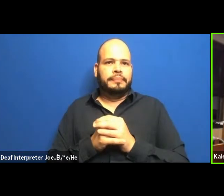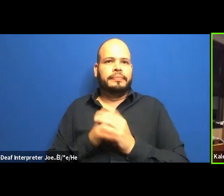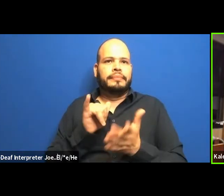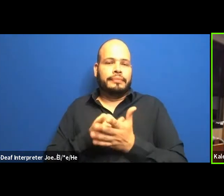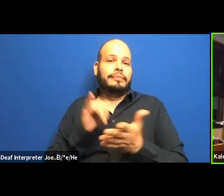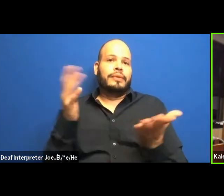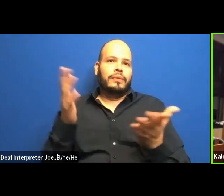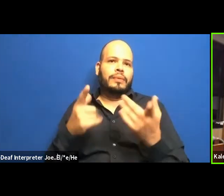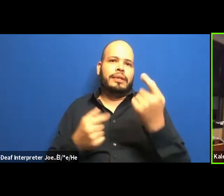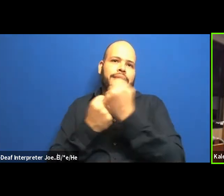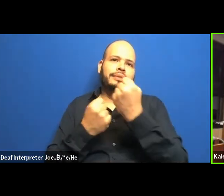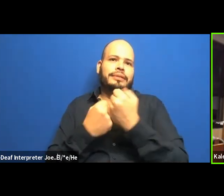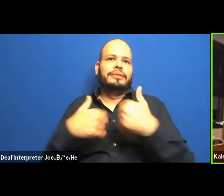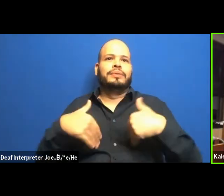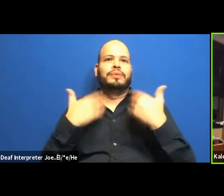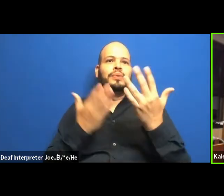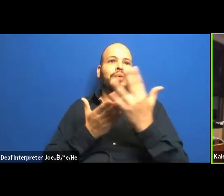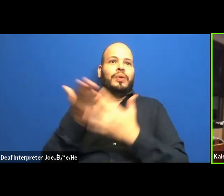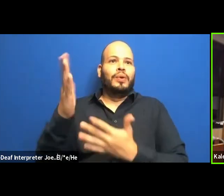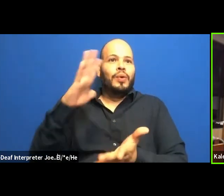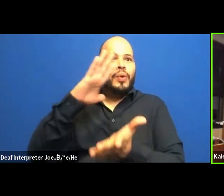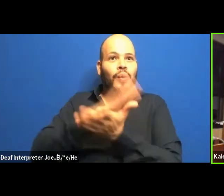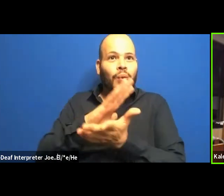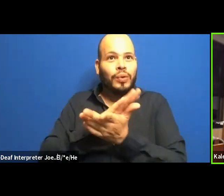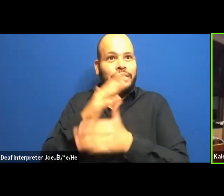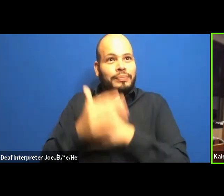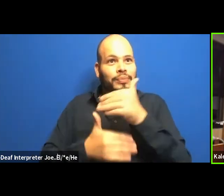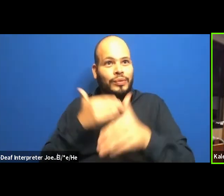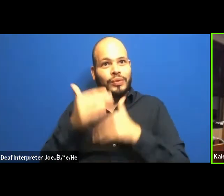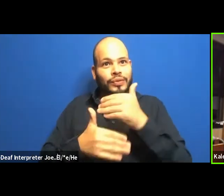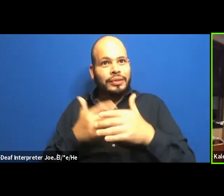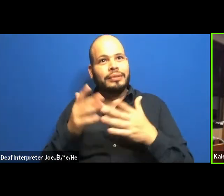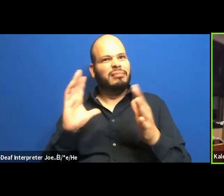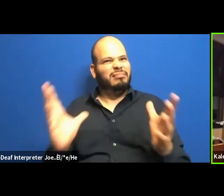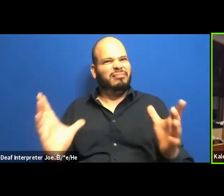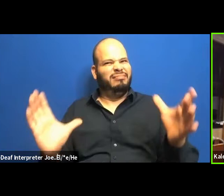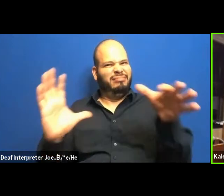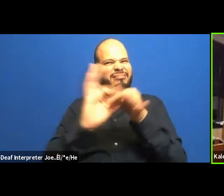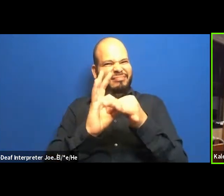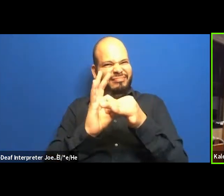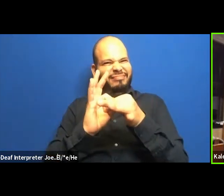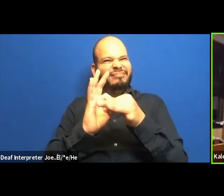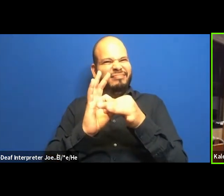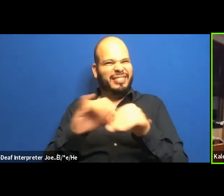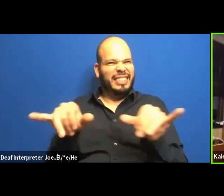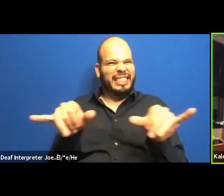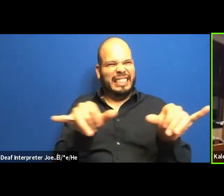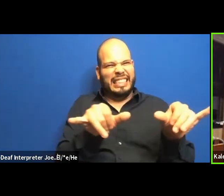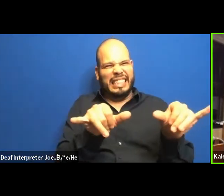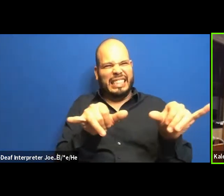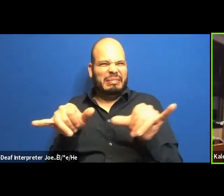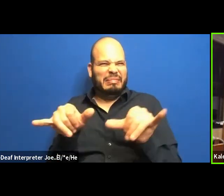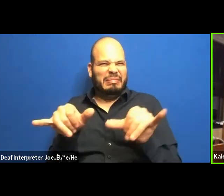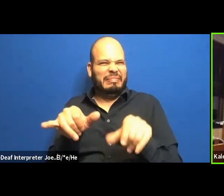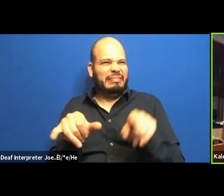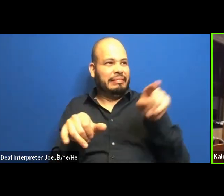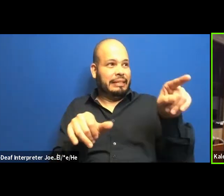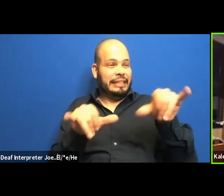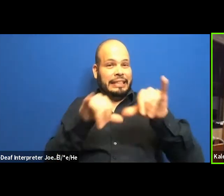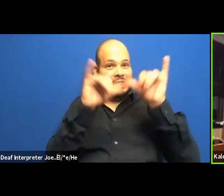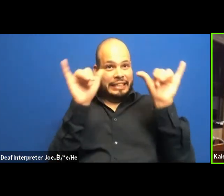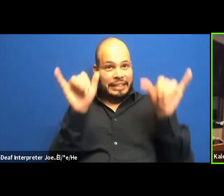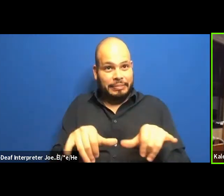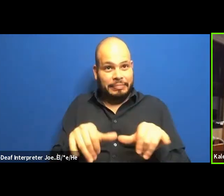abolish won't work unless you are having critical engagement with young folk. I think that we all